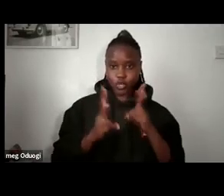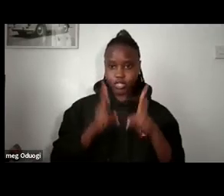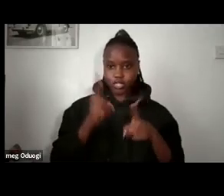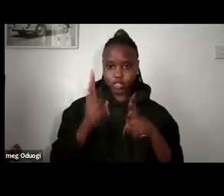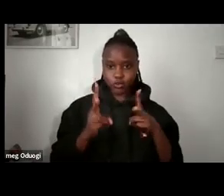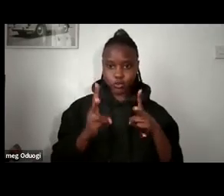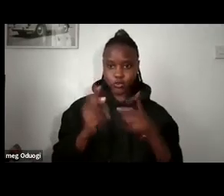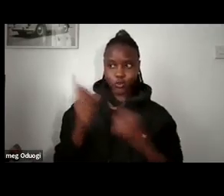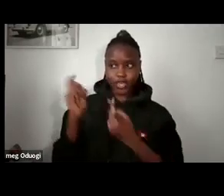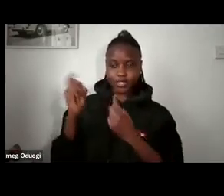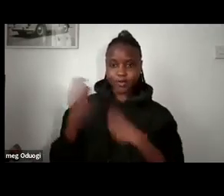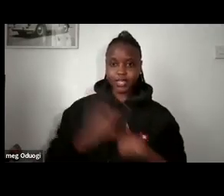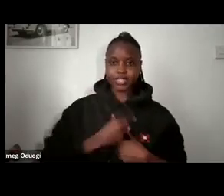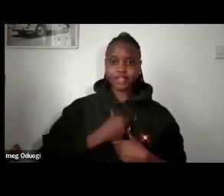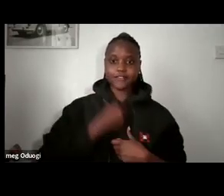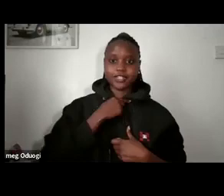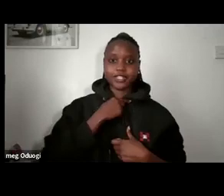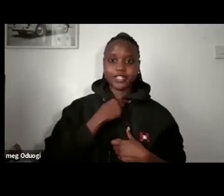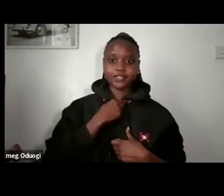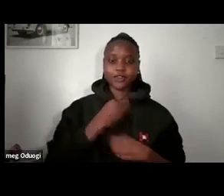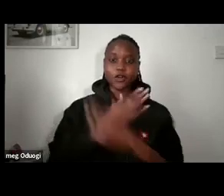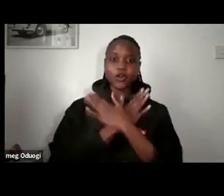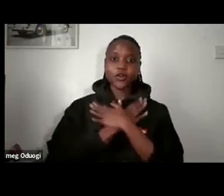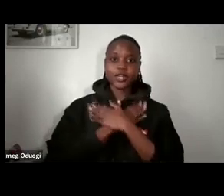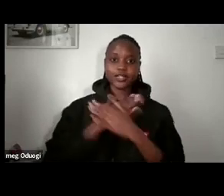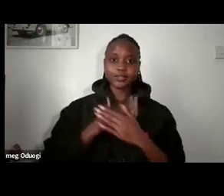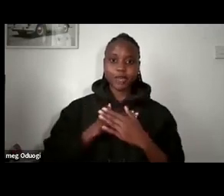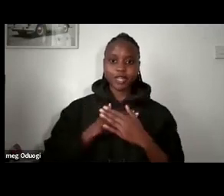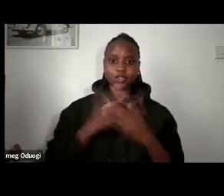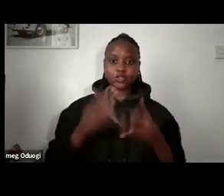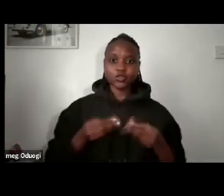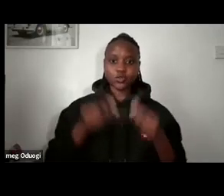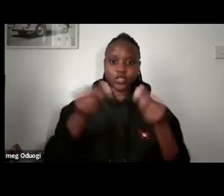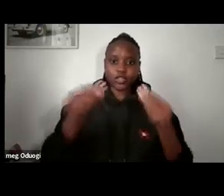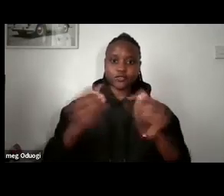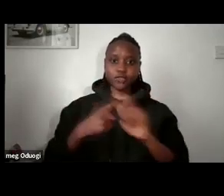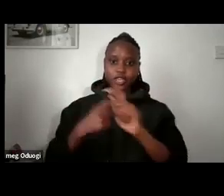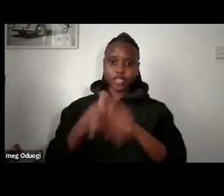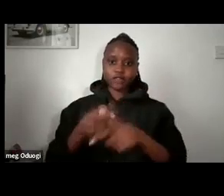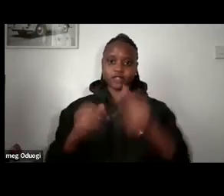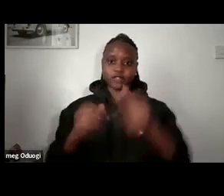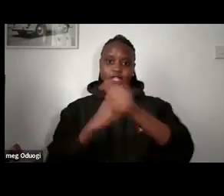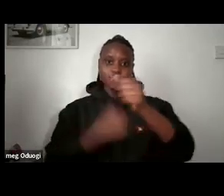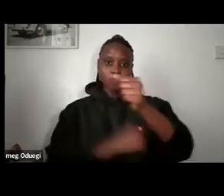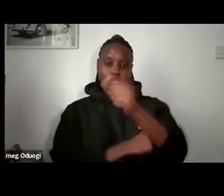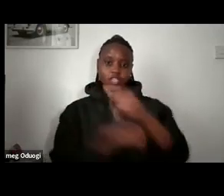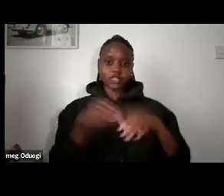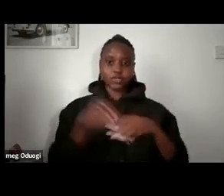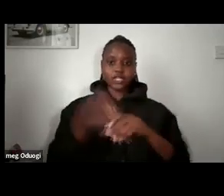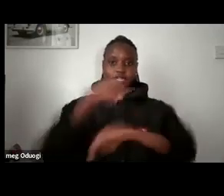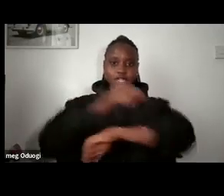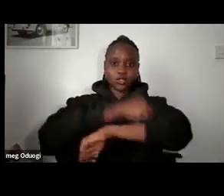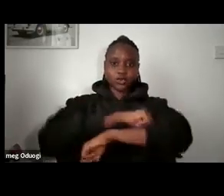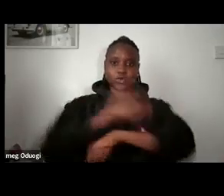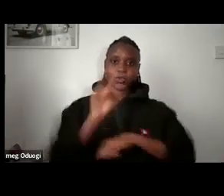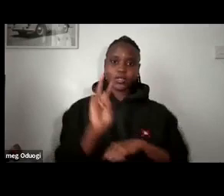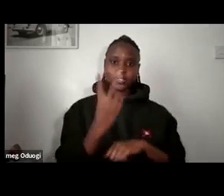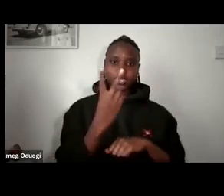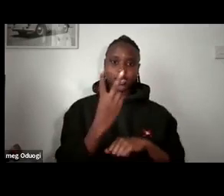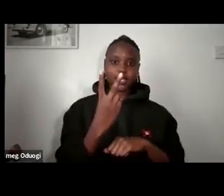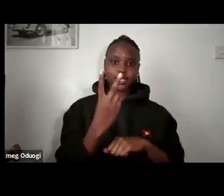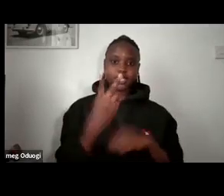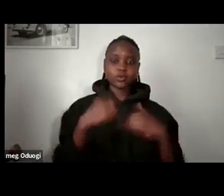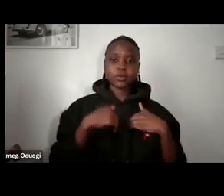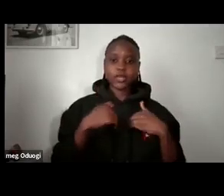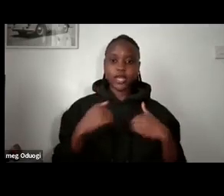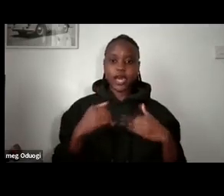my colleagues to be able to deliver the gifts and the scholarships in the schools. Secondly, we will have all